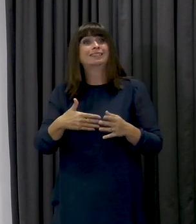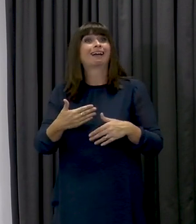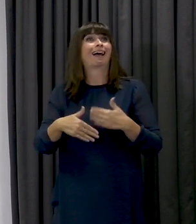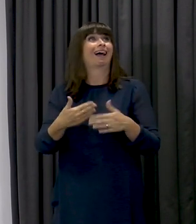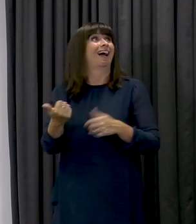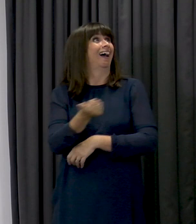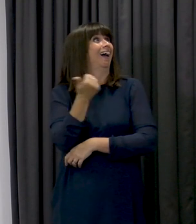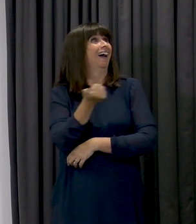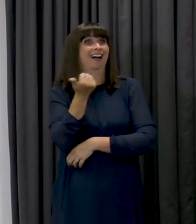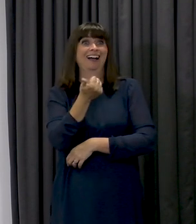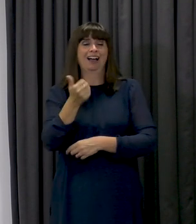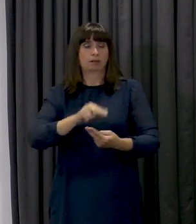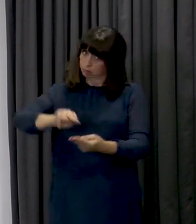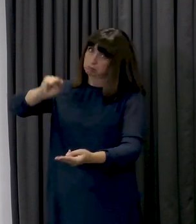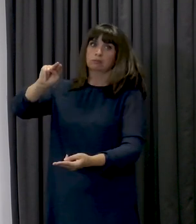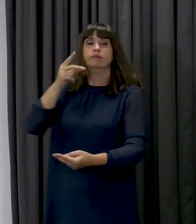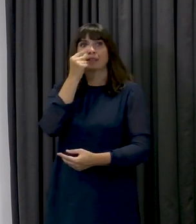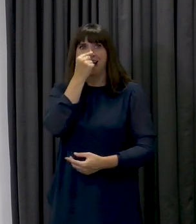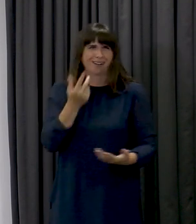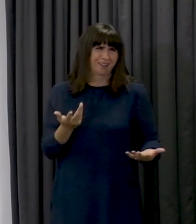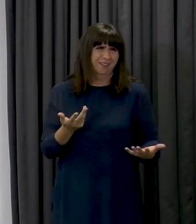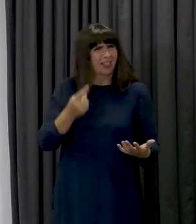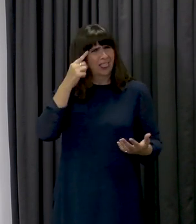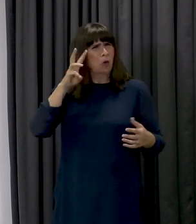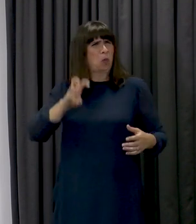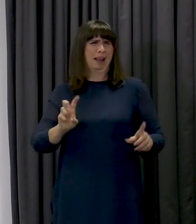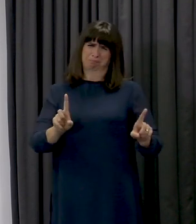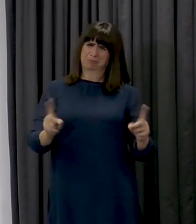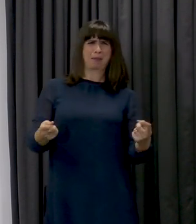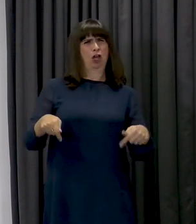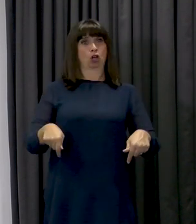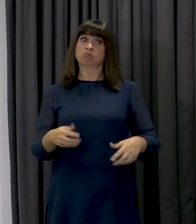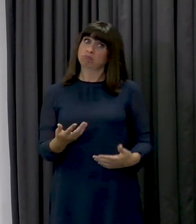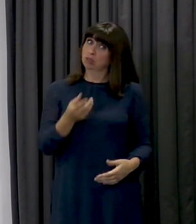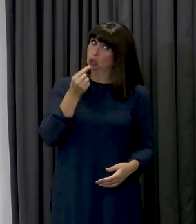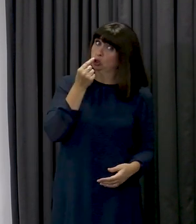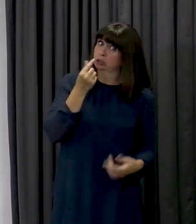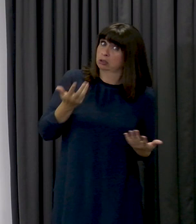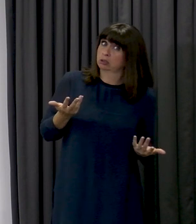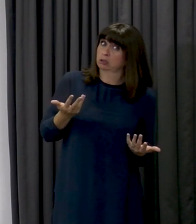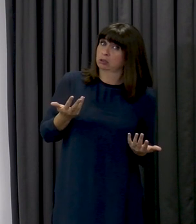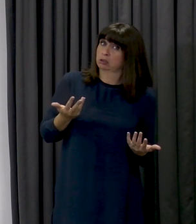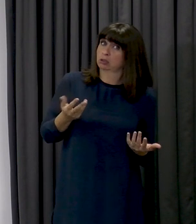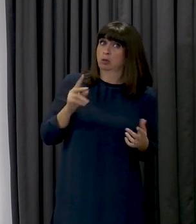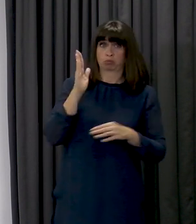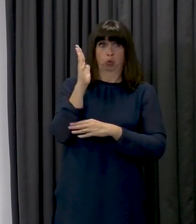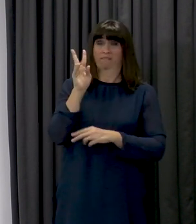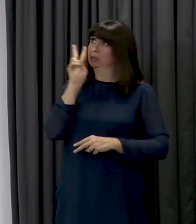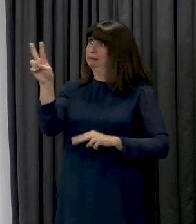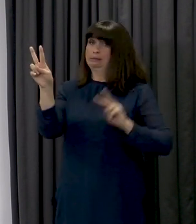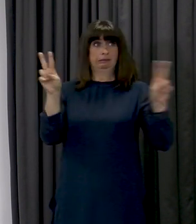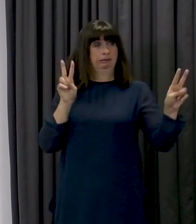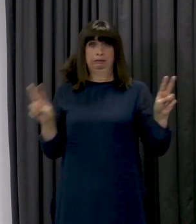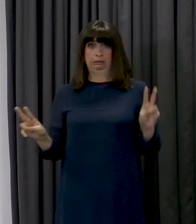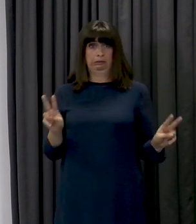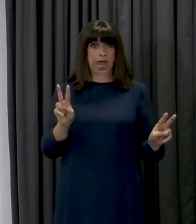think that we are immune from some of the difficulties that others are experiencing. Now, it was good